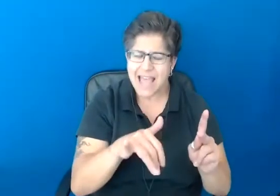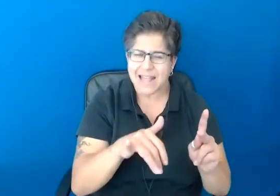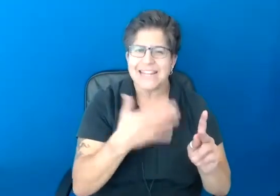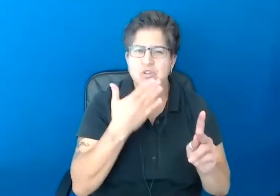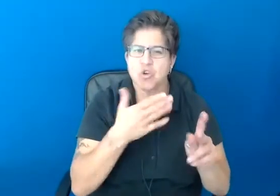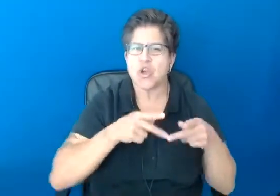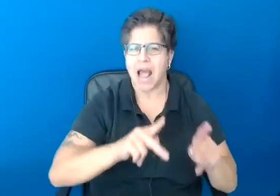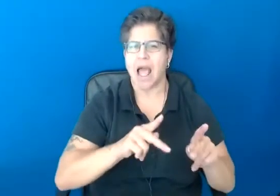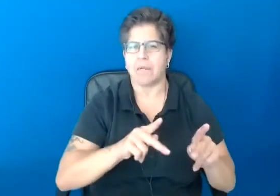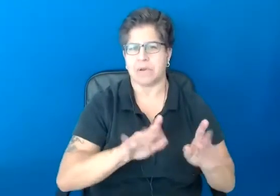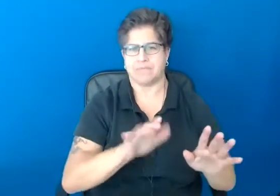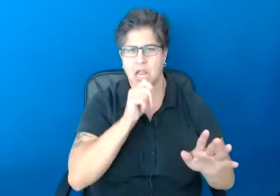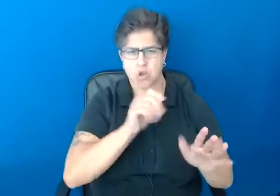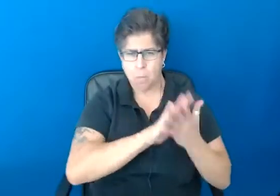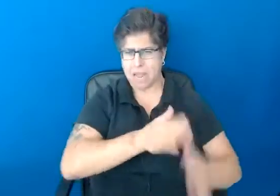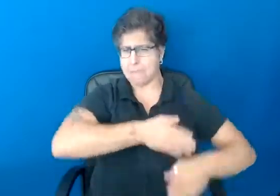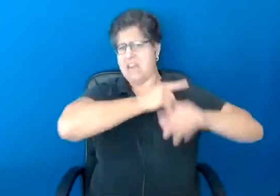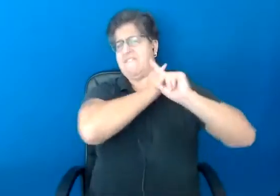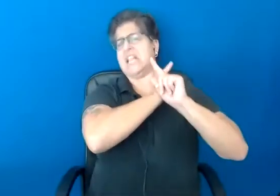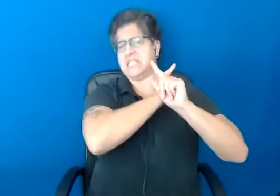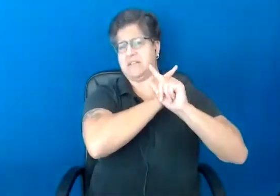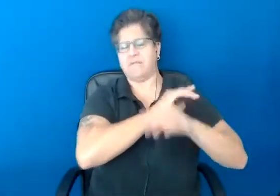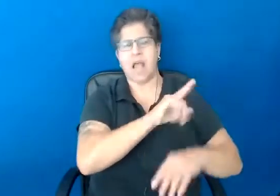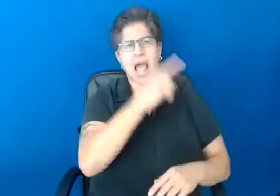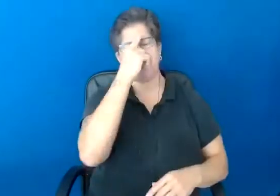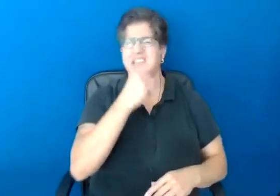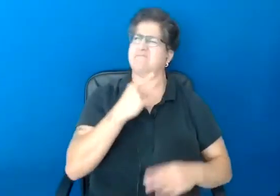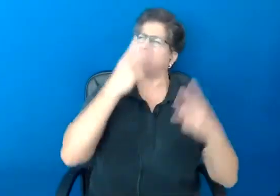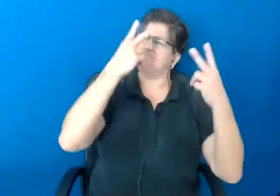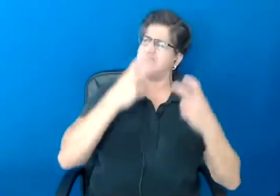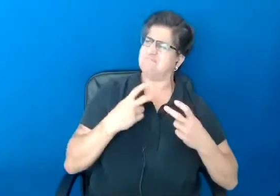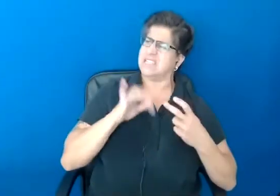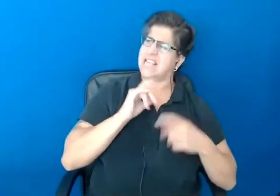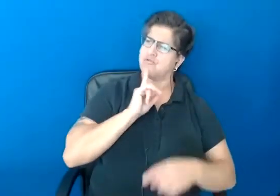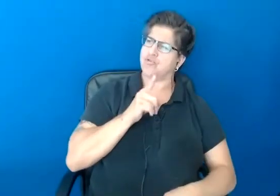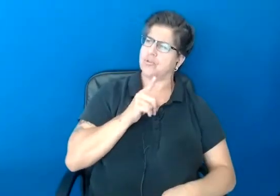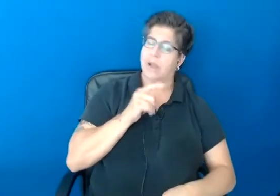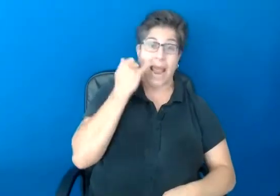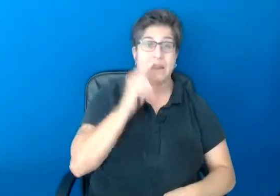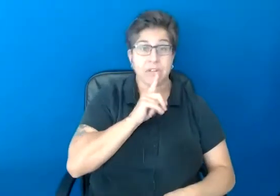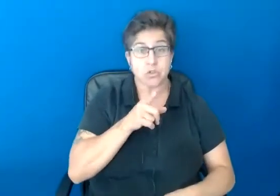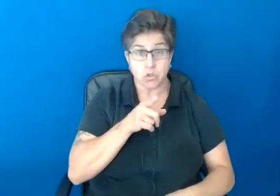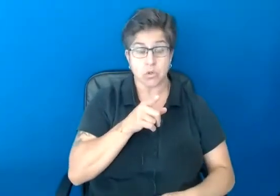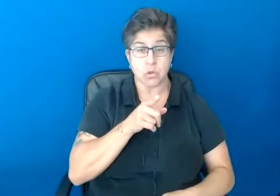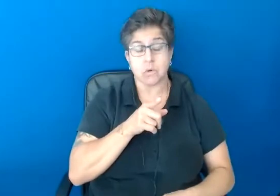is true about me, wow, it just hasn't been revealed to me yet, but I'm going to start looking at that. It's